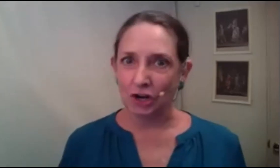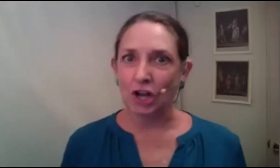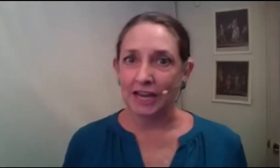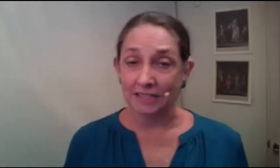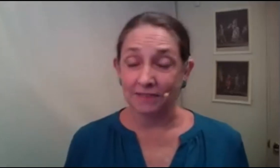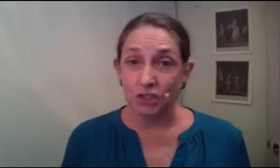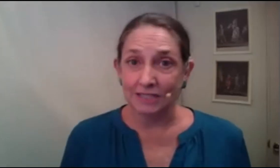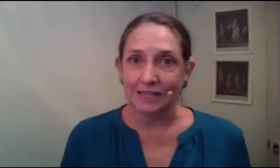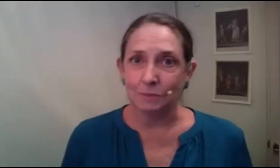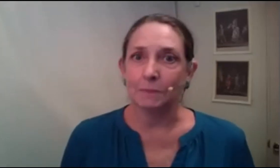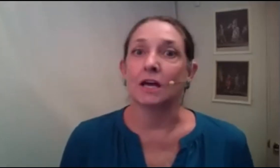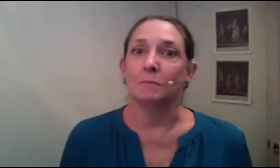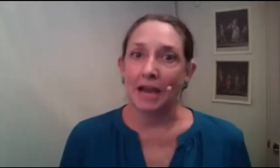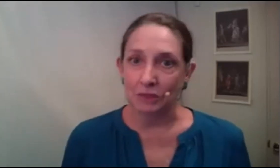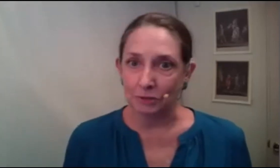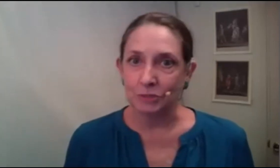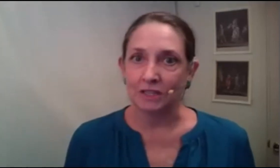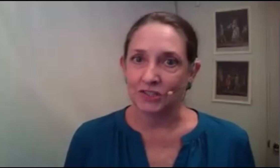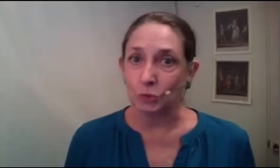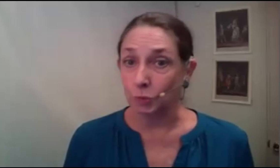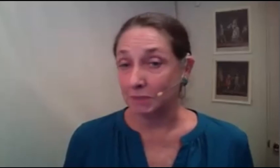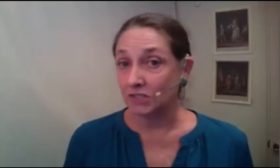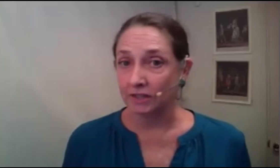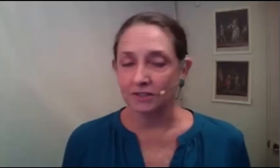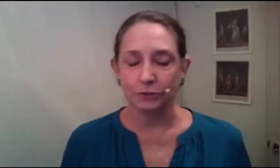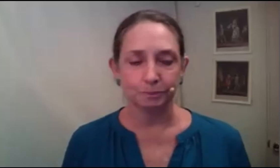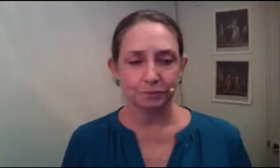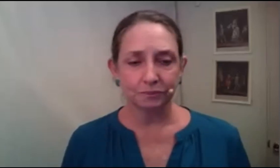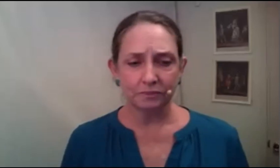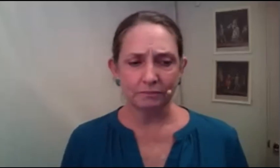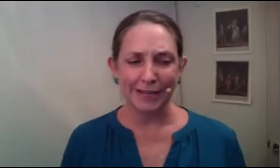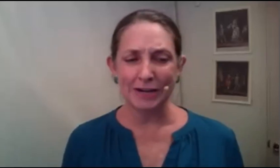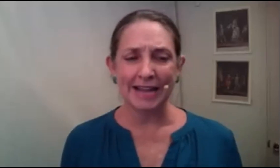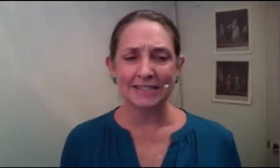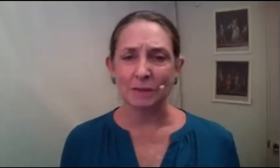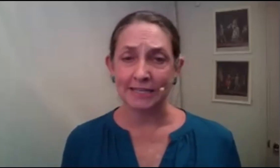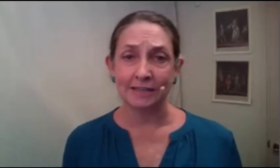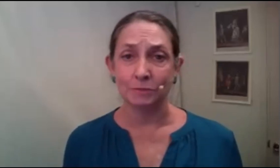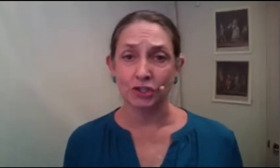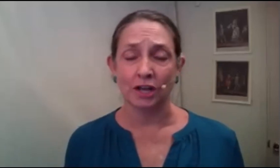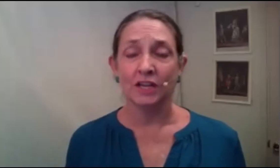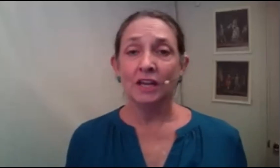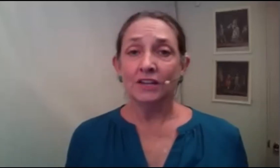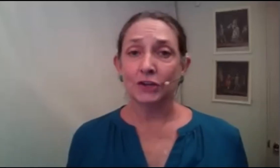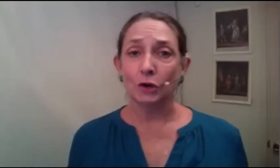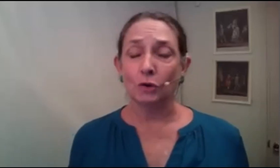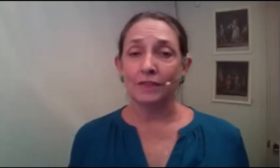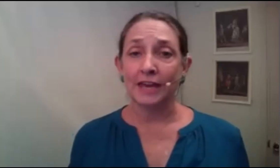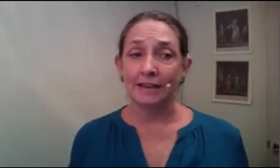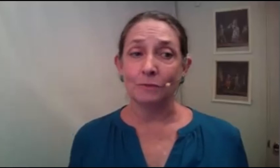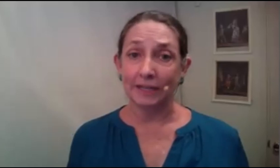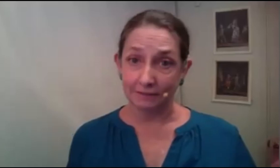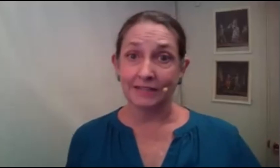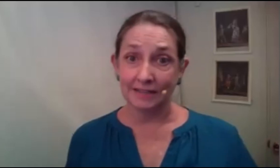to get all of that done. They just needed to be able to unpack the books because school would be starting soon. They already had some IKEA bookshelves. So